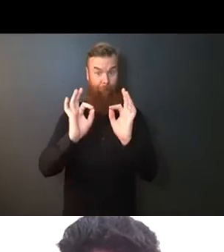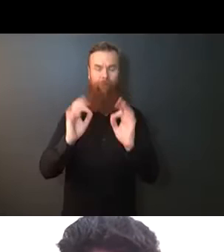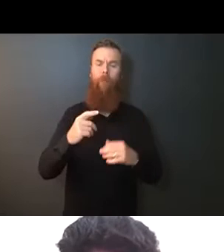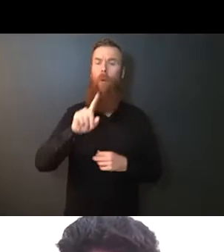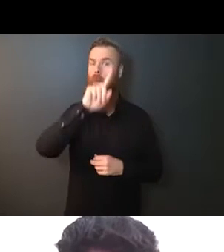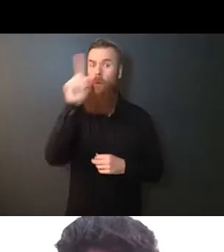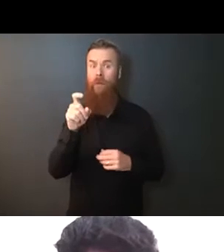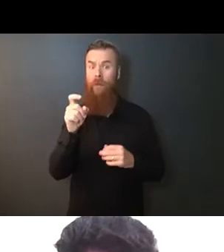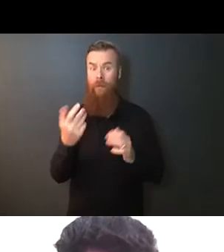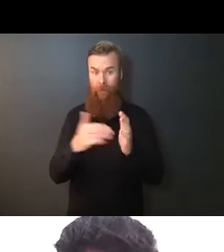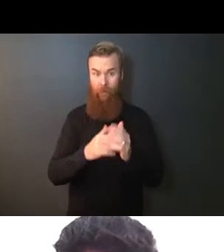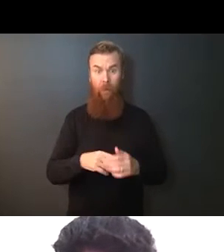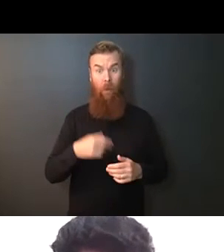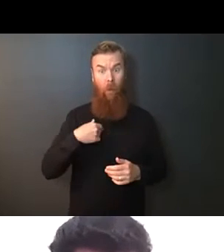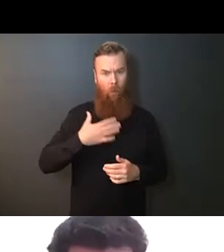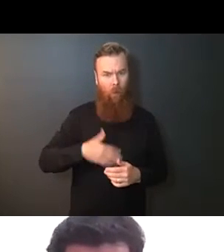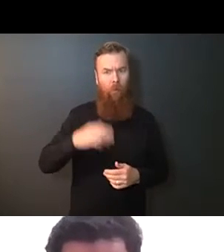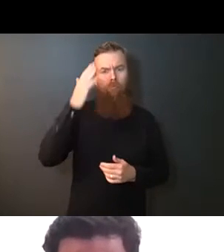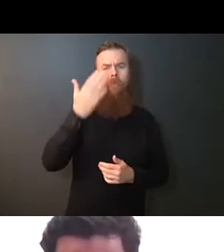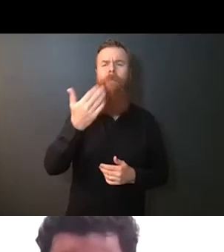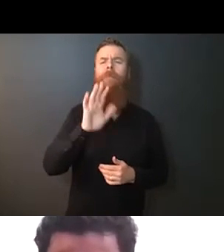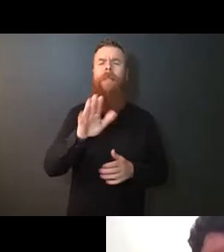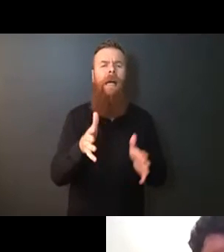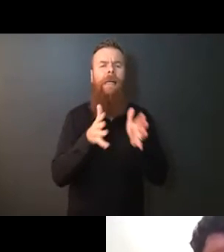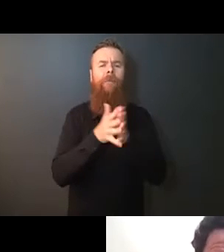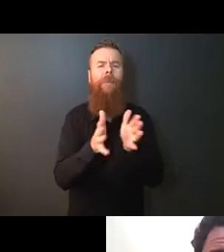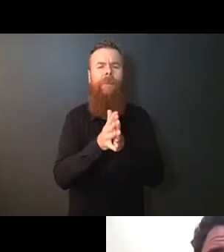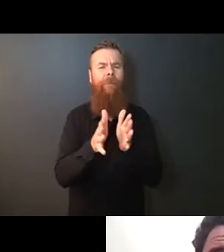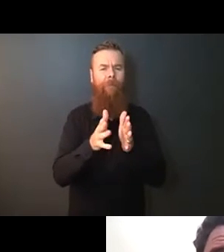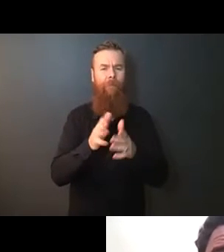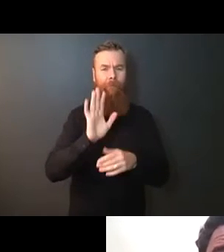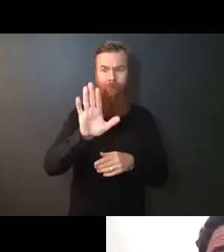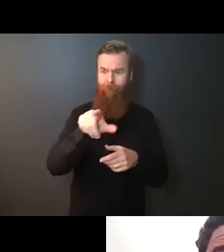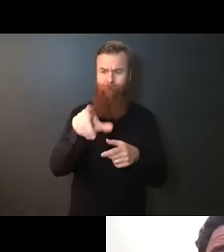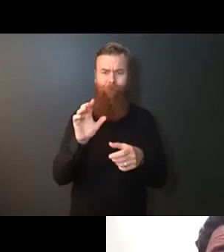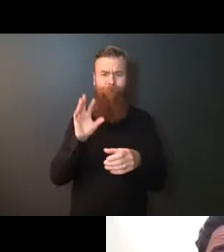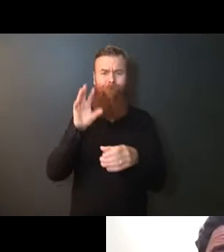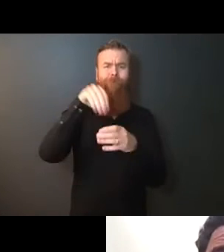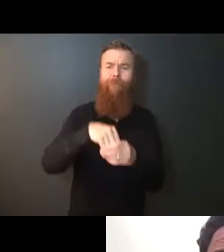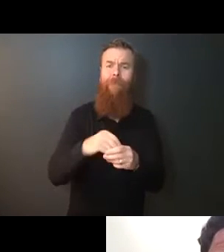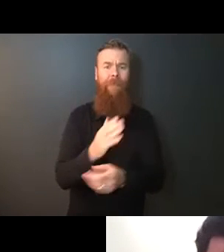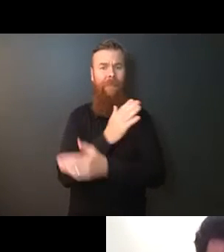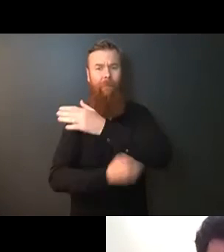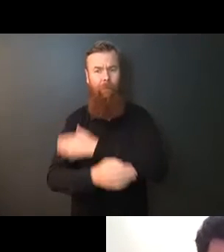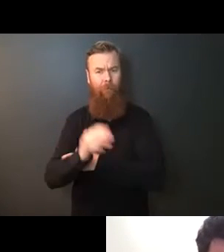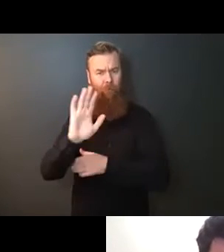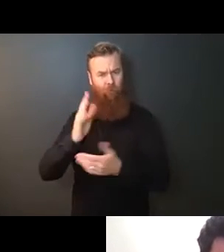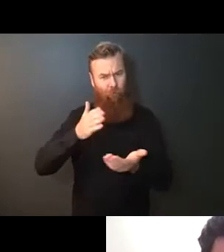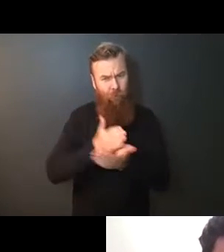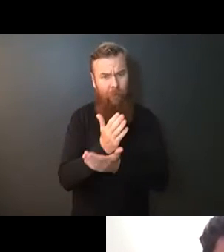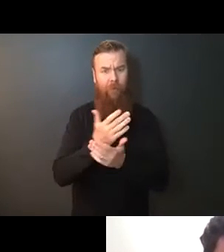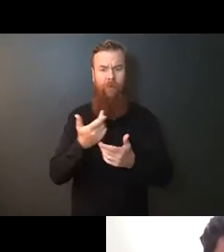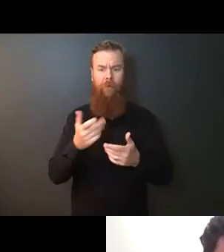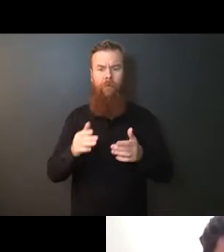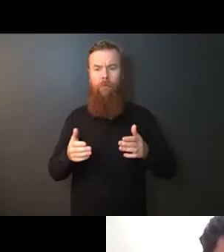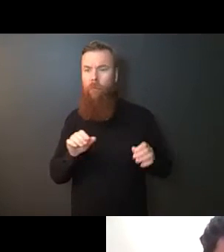with us some experience of your trajectories into the disability rights movement, how you started to be more involved in